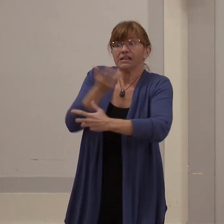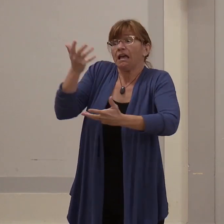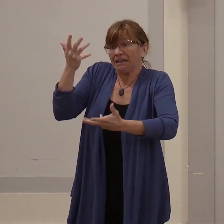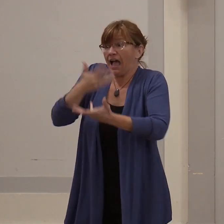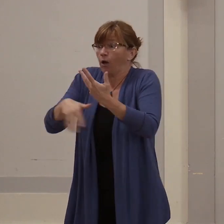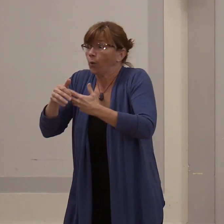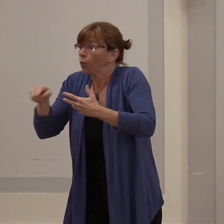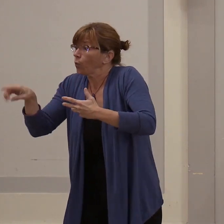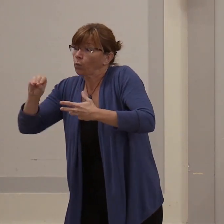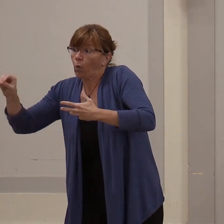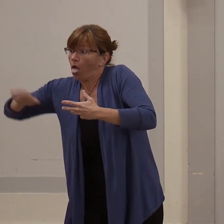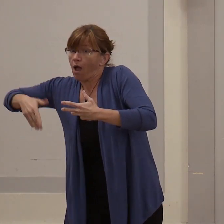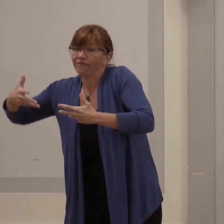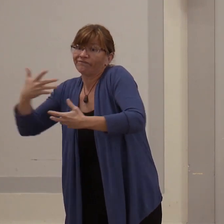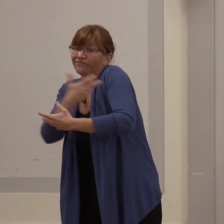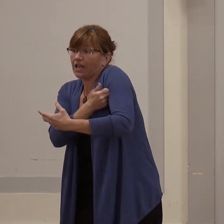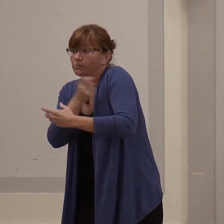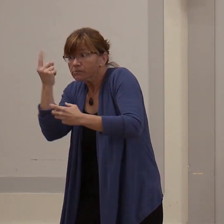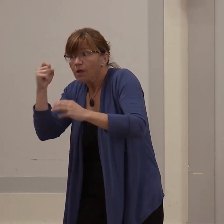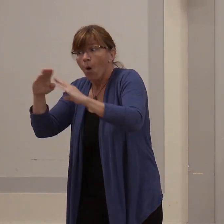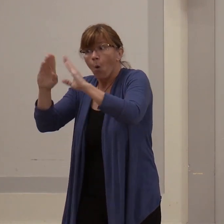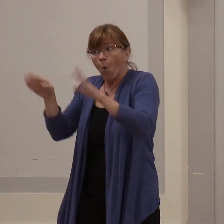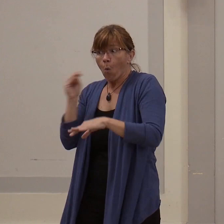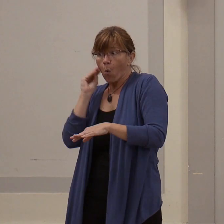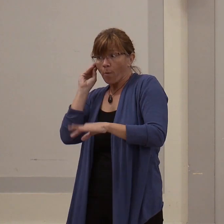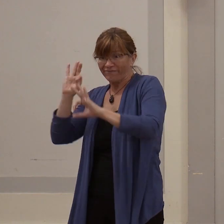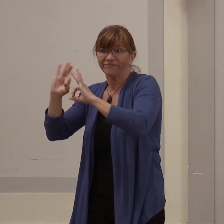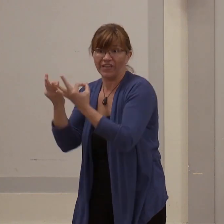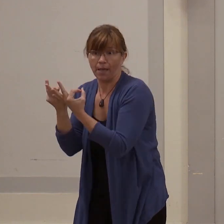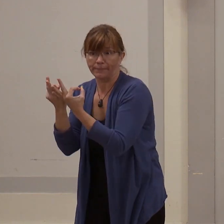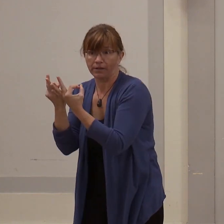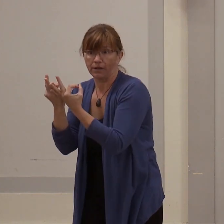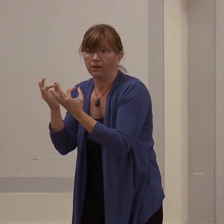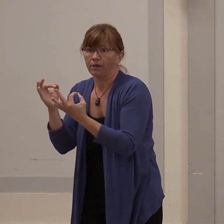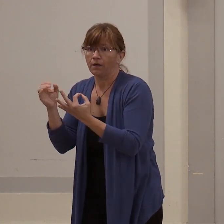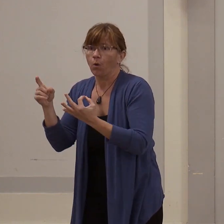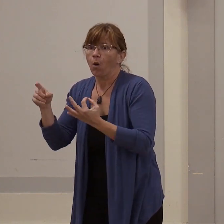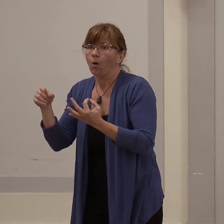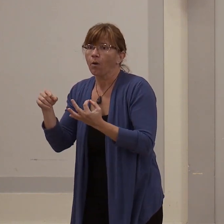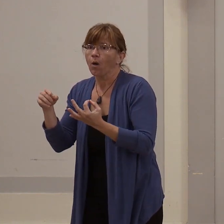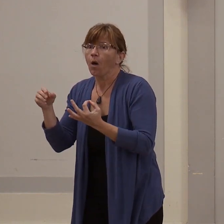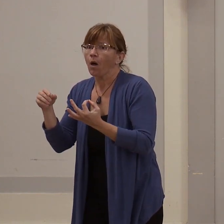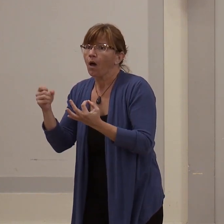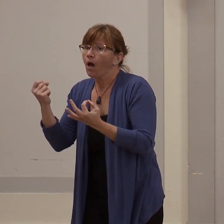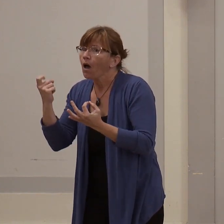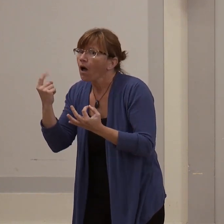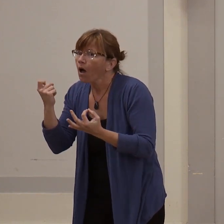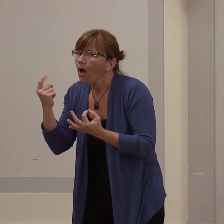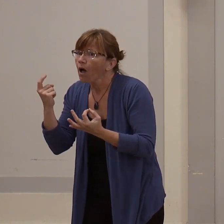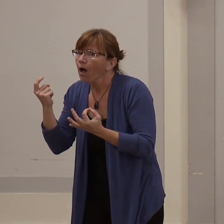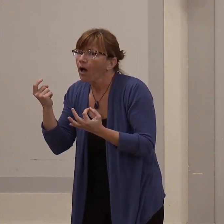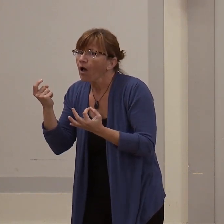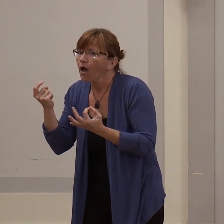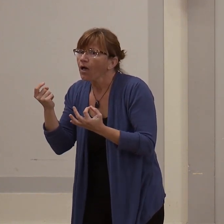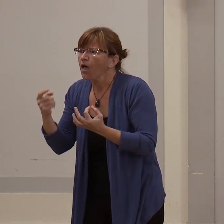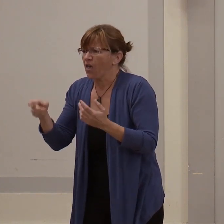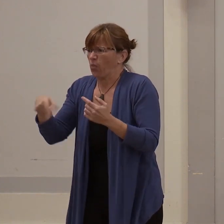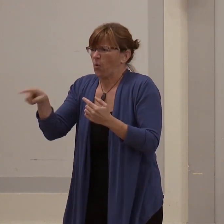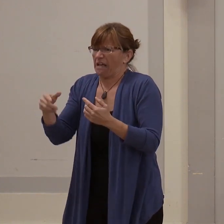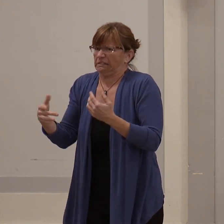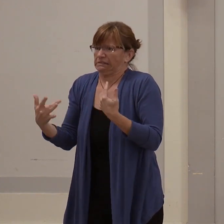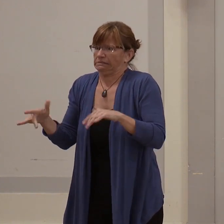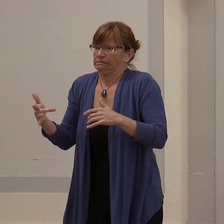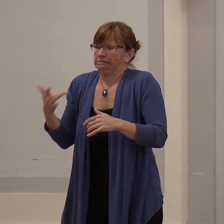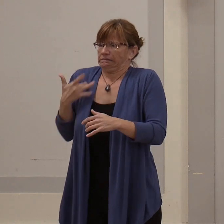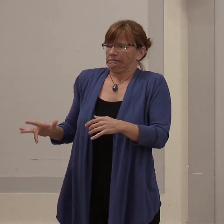other household without mask, unless any of those people or anyone they live with has an increased risk of developing severe COVID-19